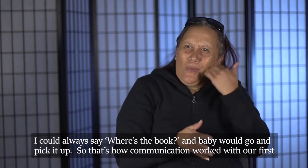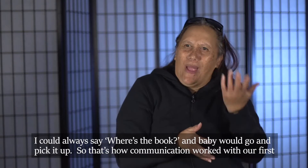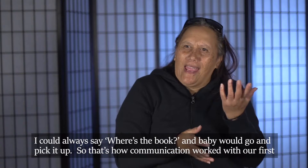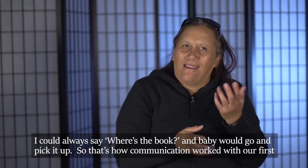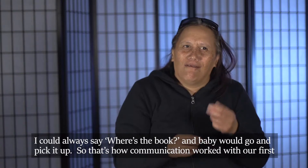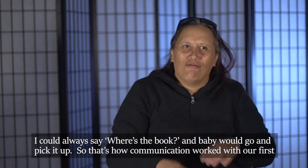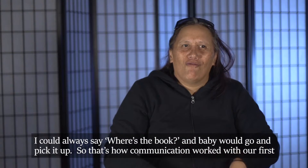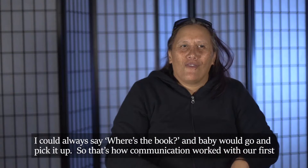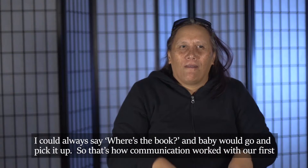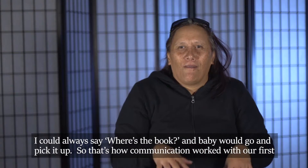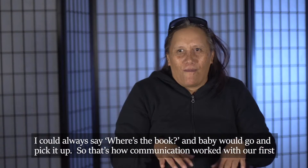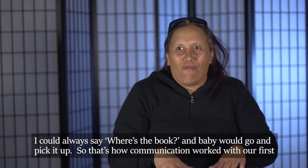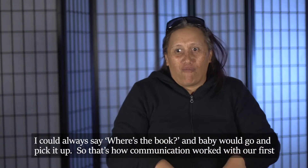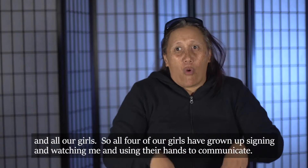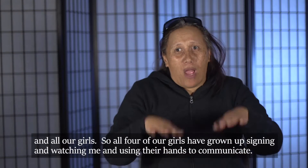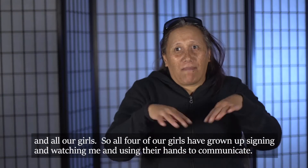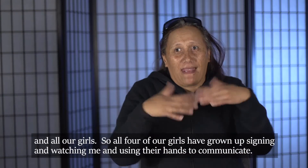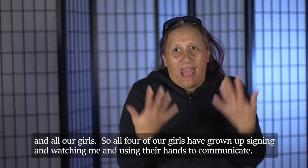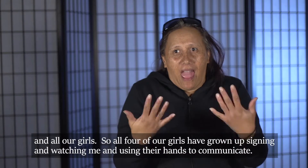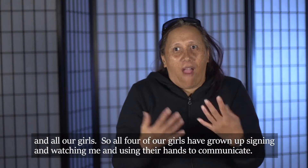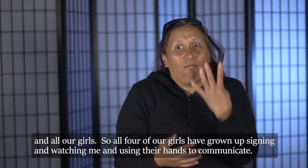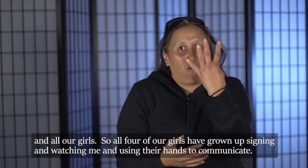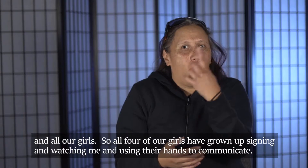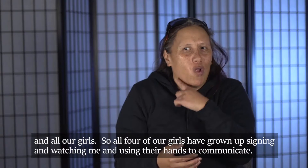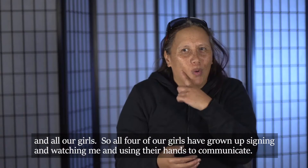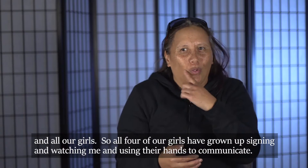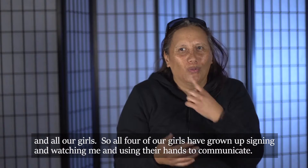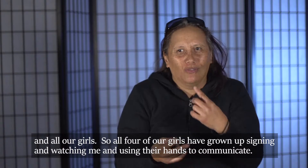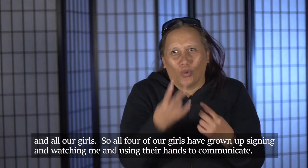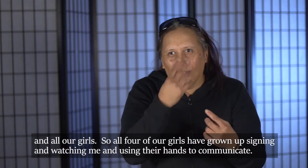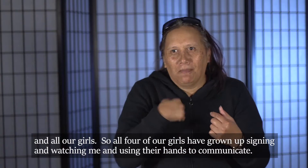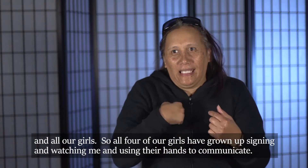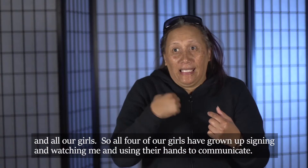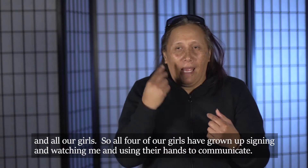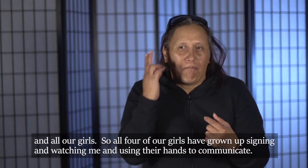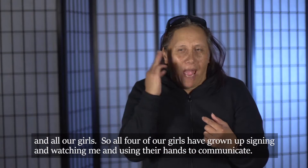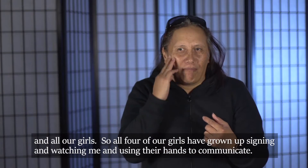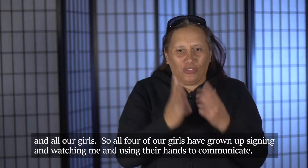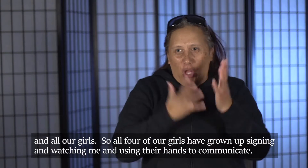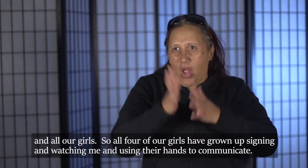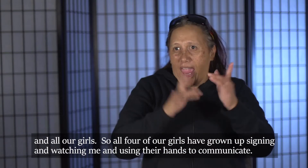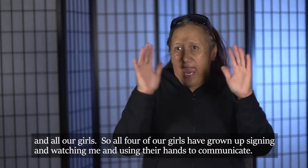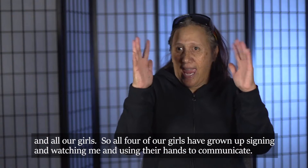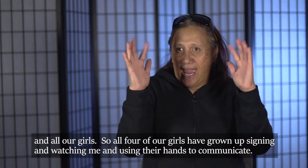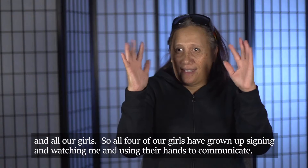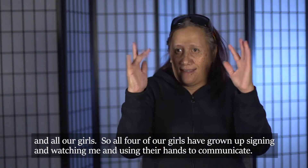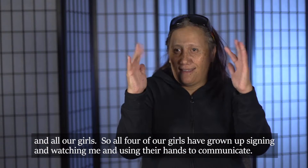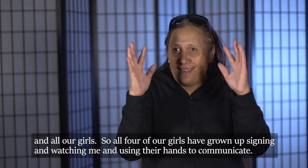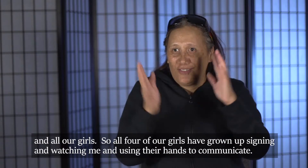with our first and all our girls. So all 4 of our girls have grown up signing and